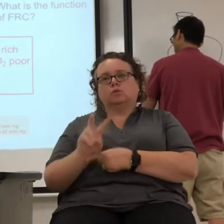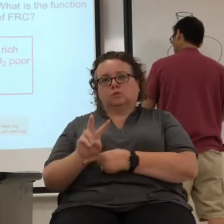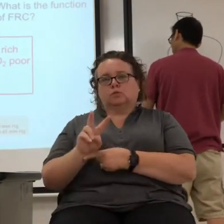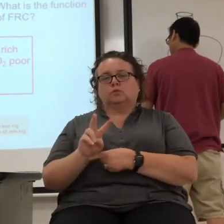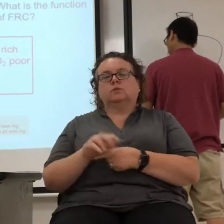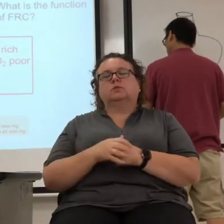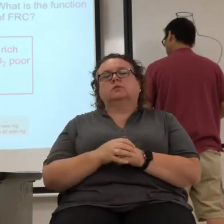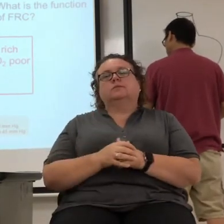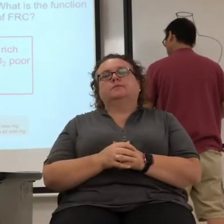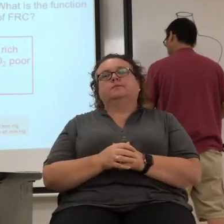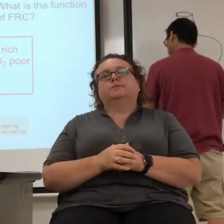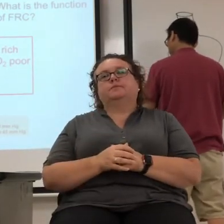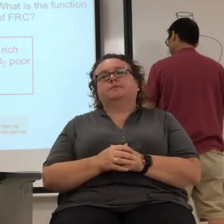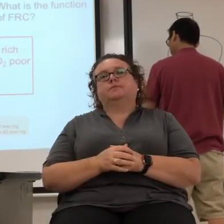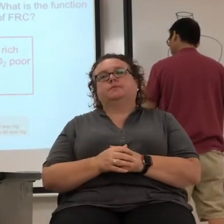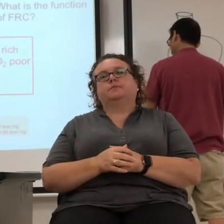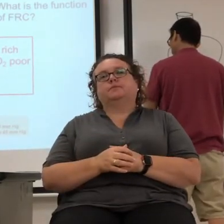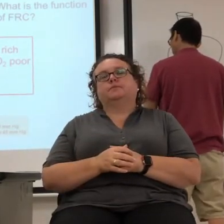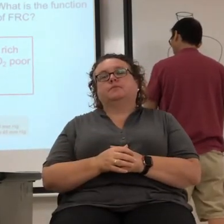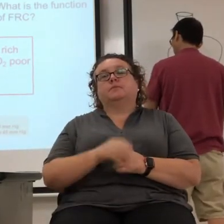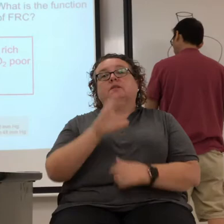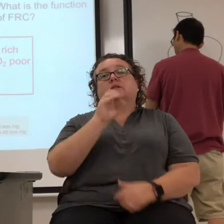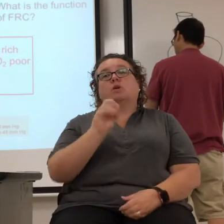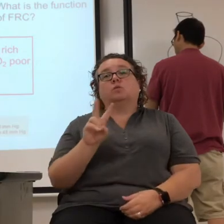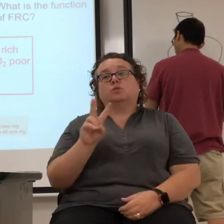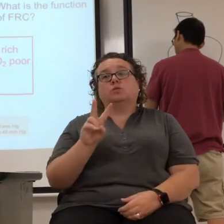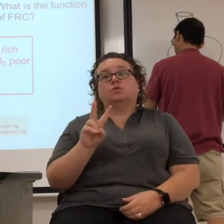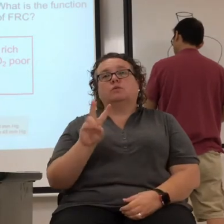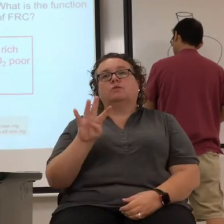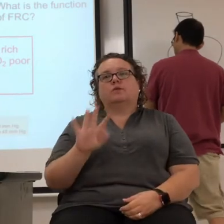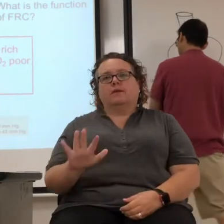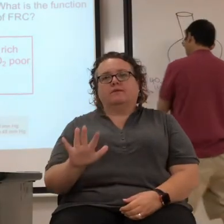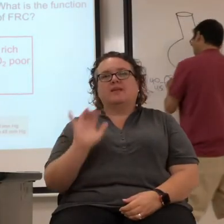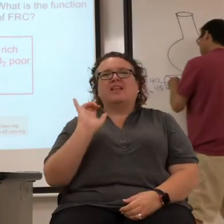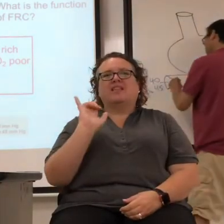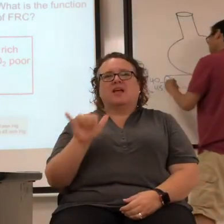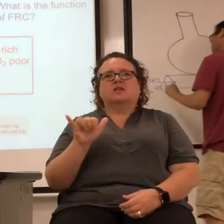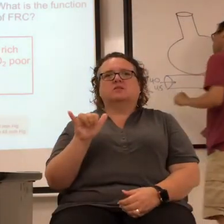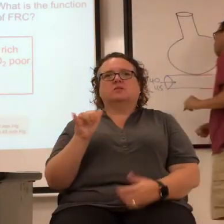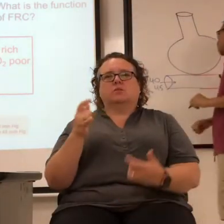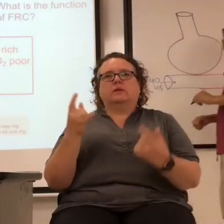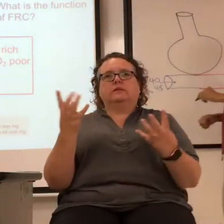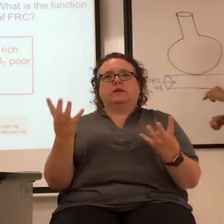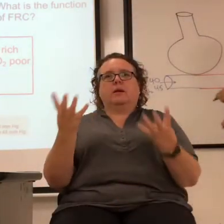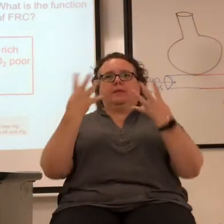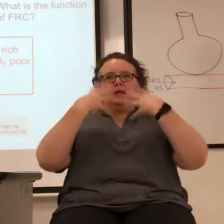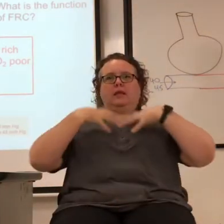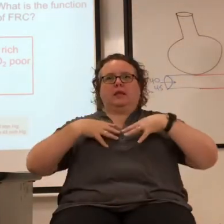40. Partial pressure CO2, 45. That's what's coming in.